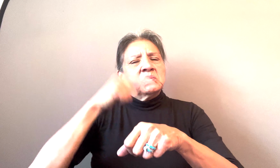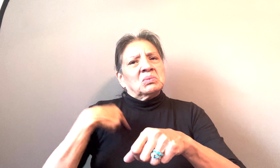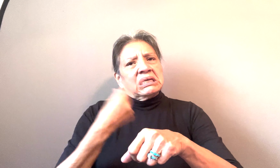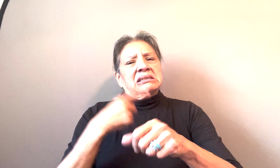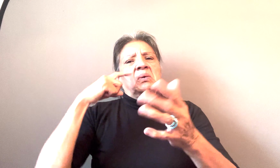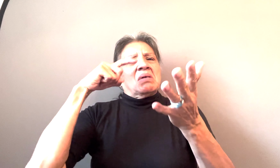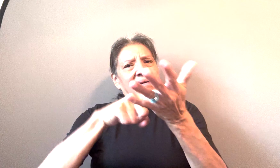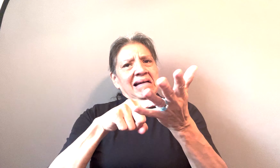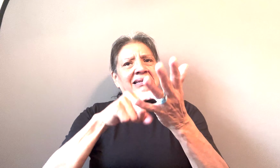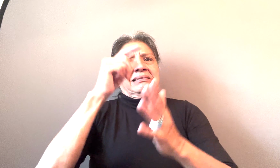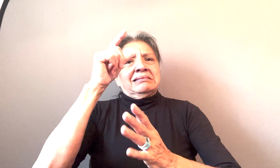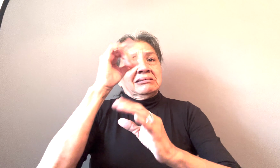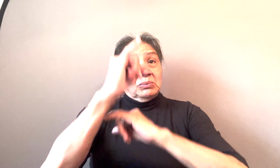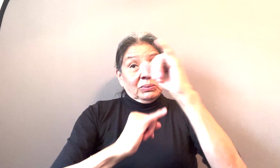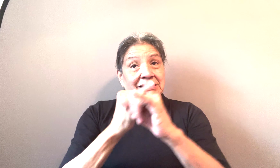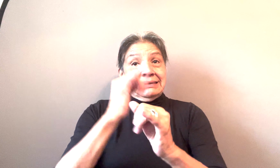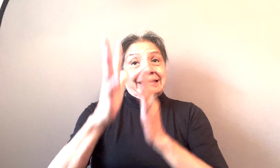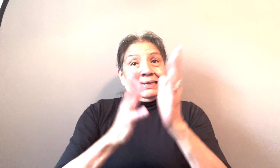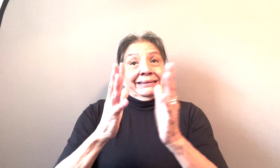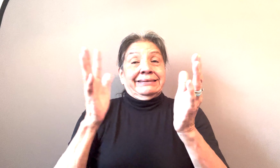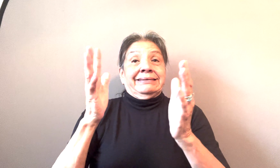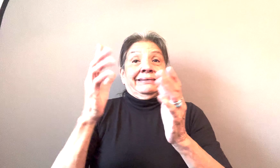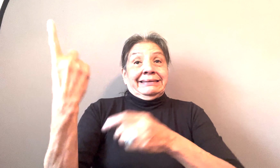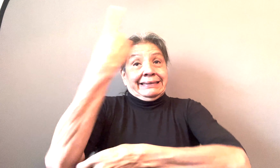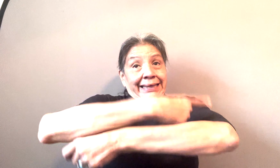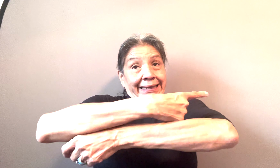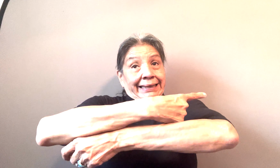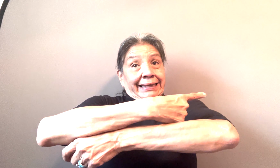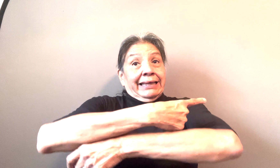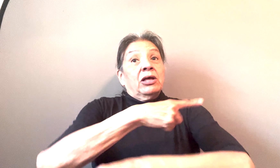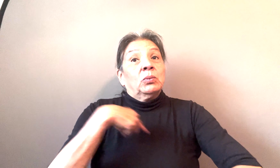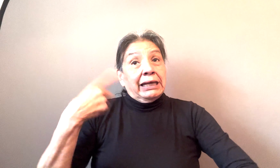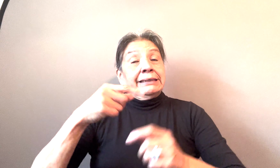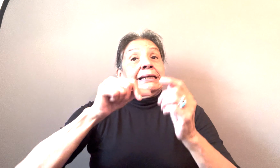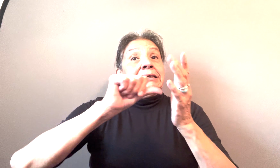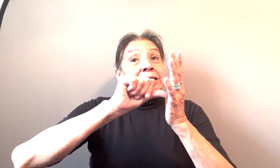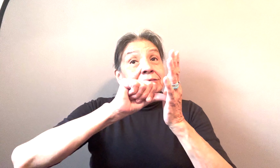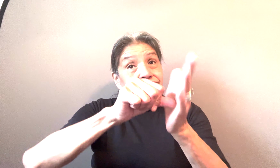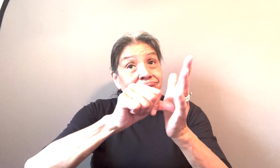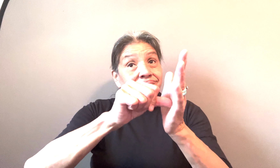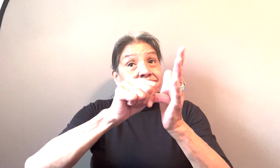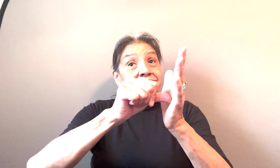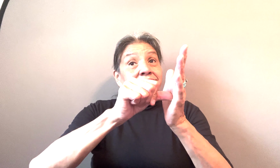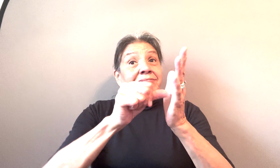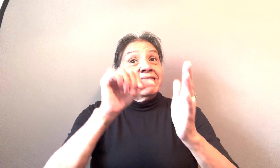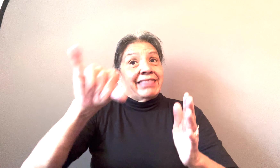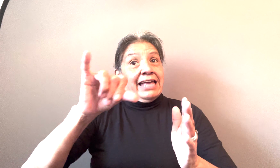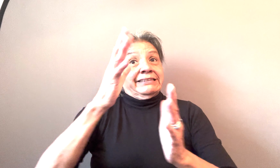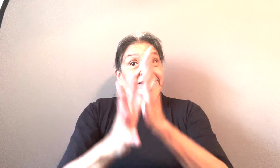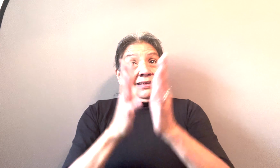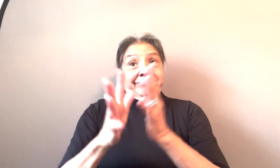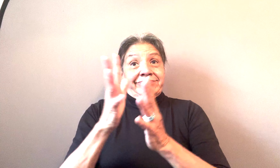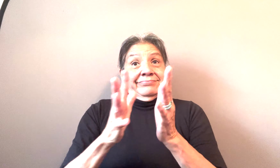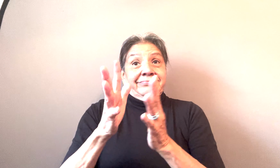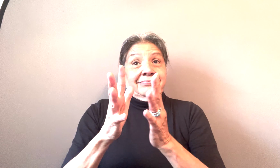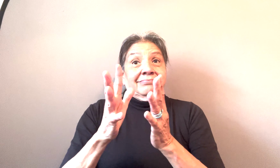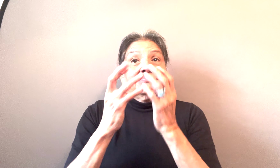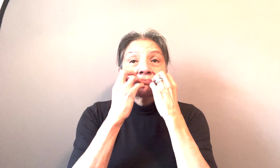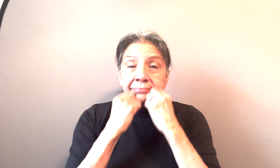International Sign Language Day, let's highlight the urgency of preserving and reviving